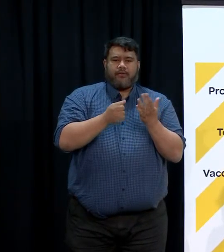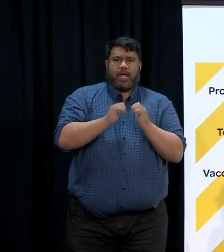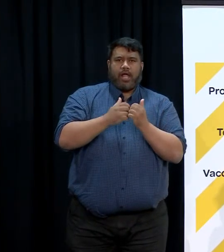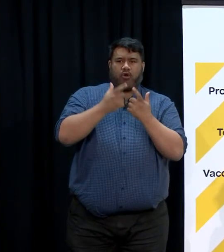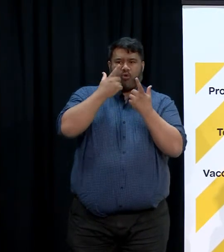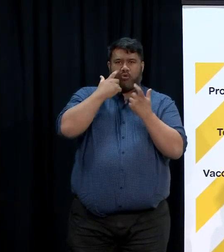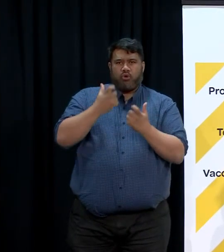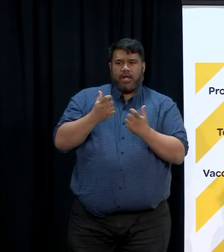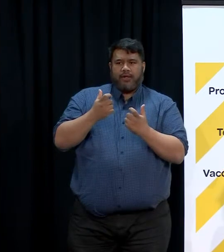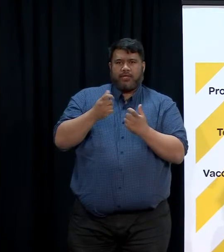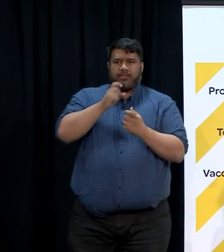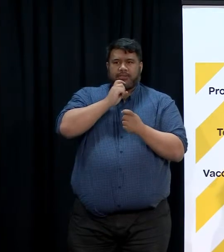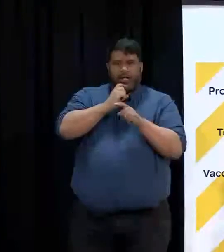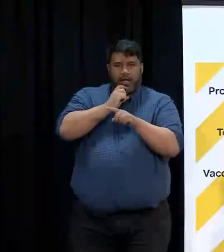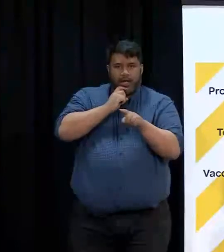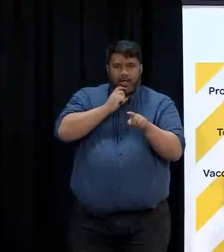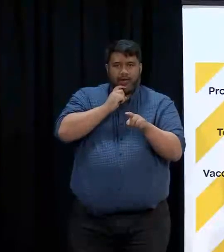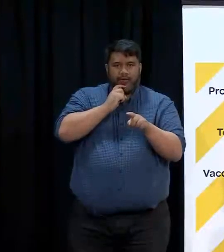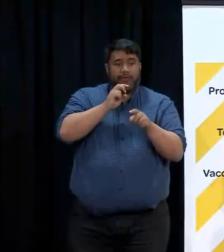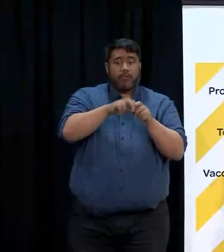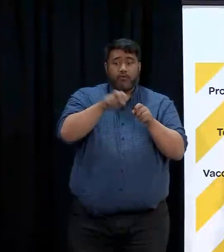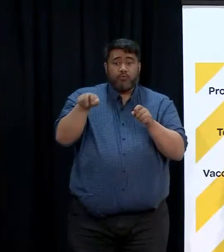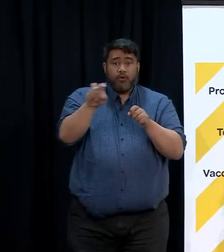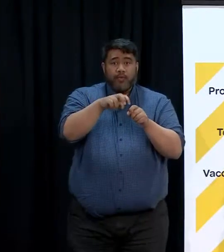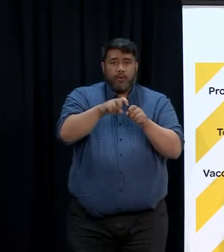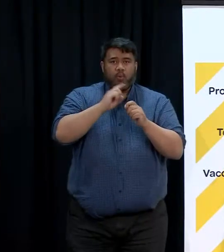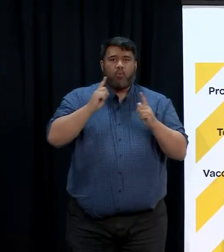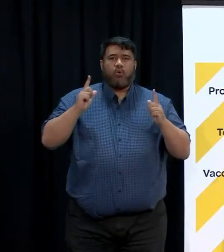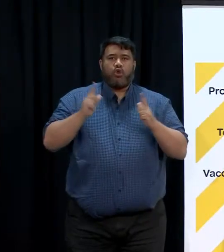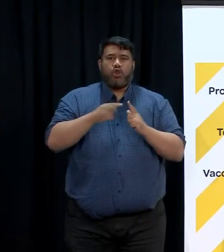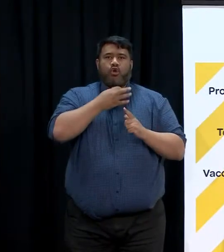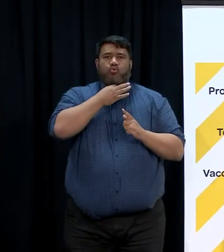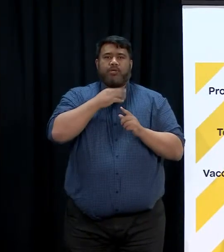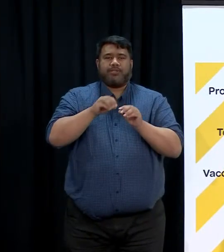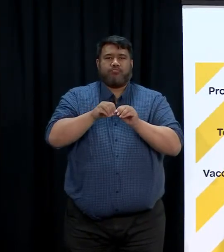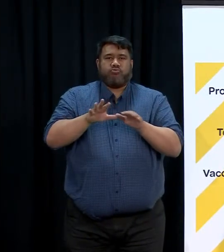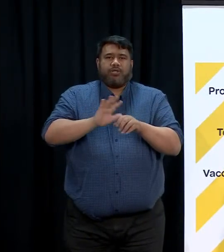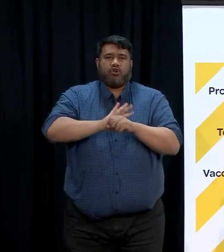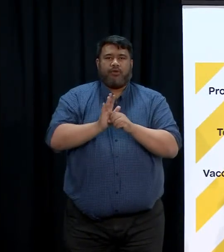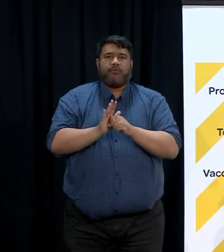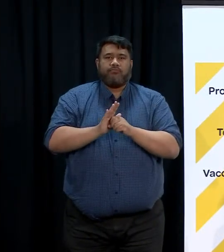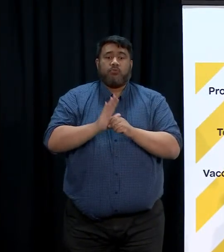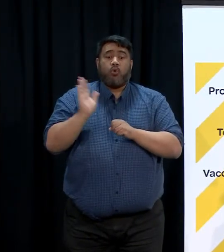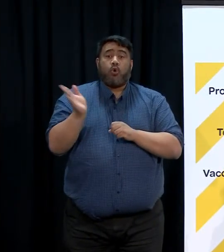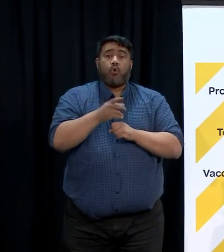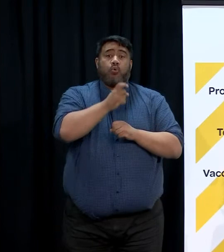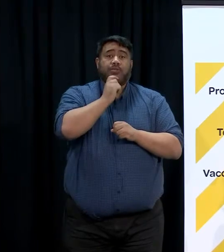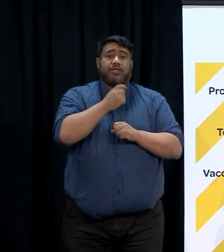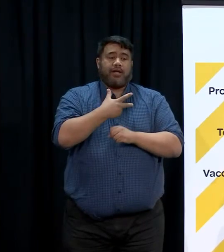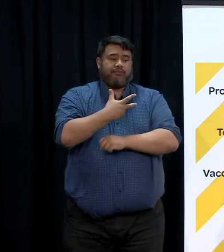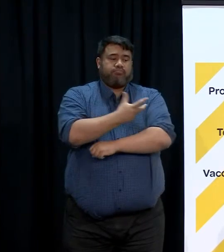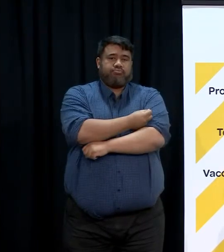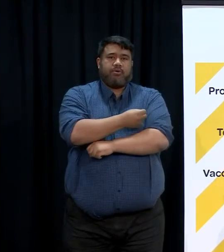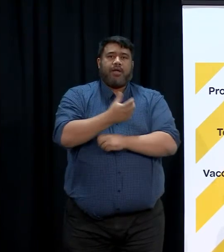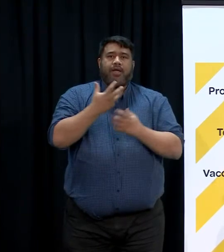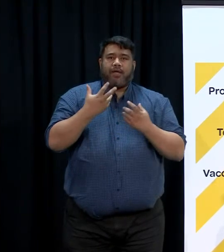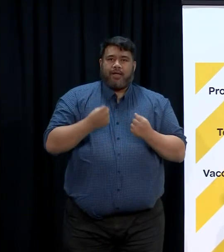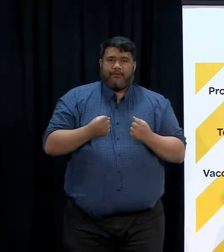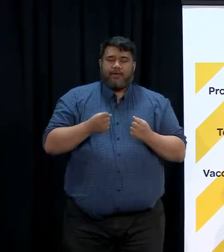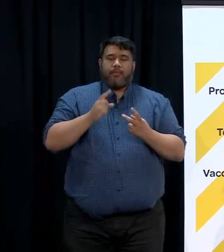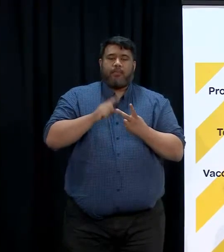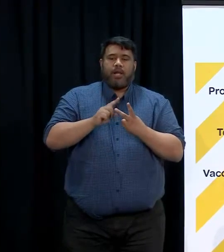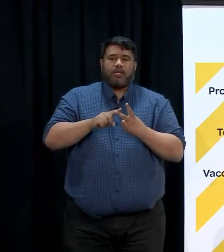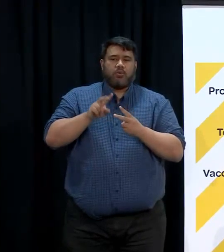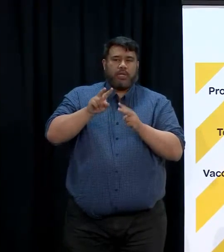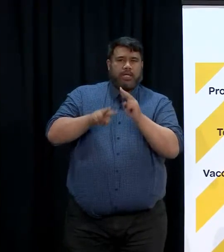low risk from these moves. That of course includes that all those workers have been fully vaccinated. There is frequent surveillance testing